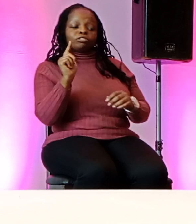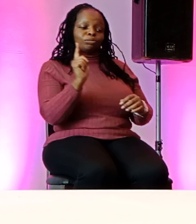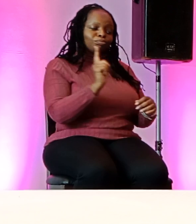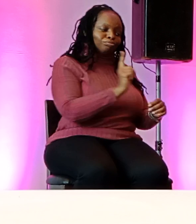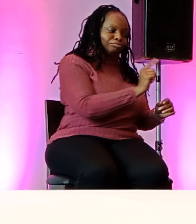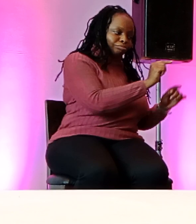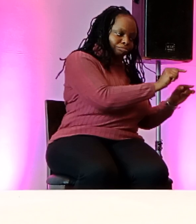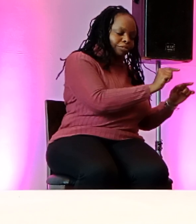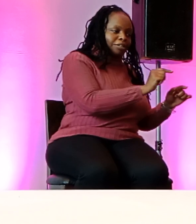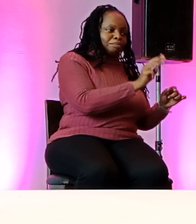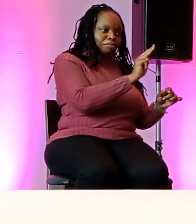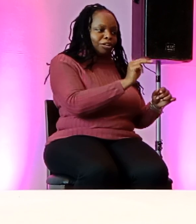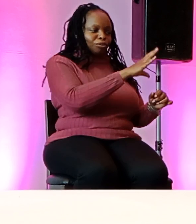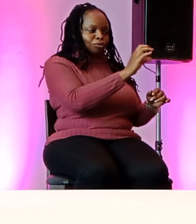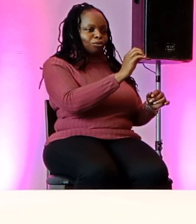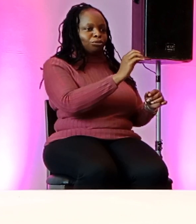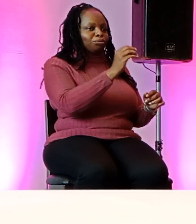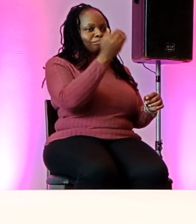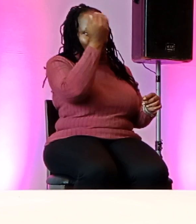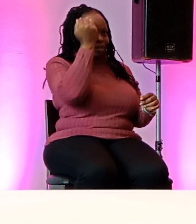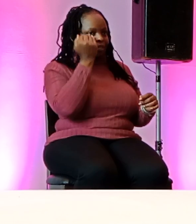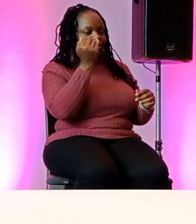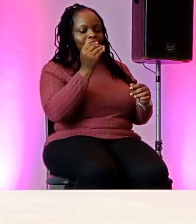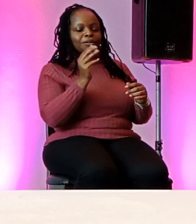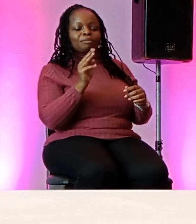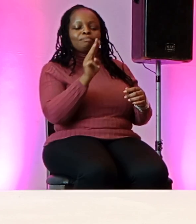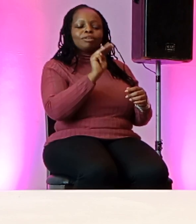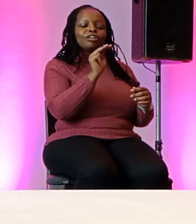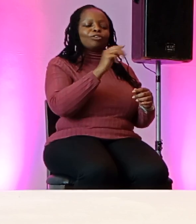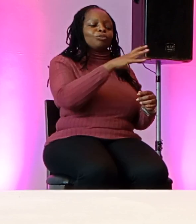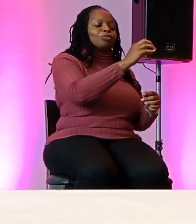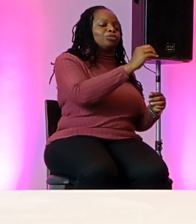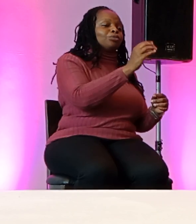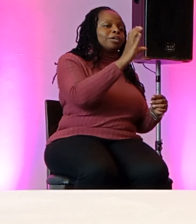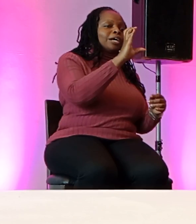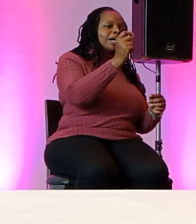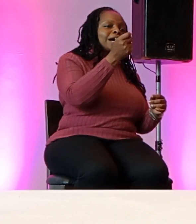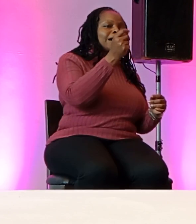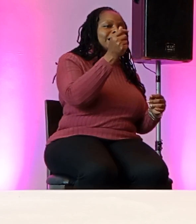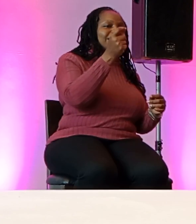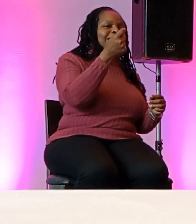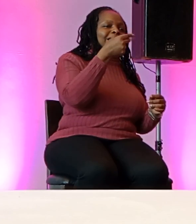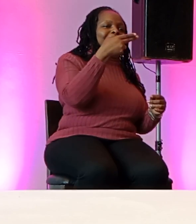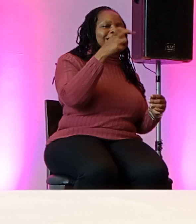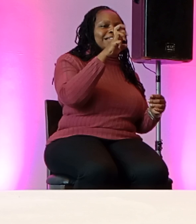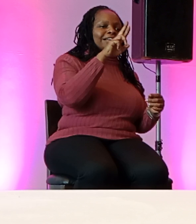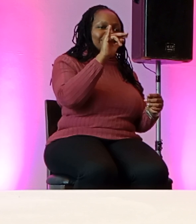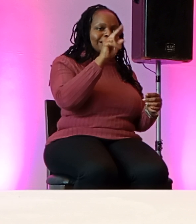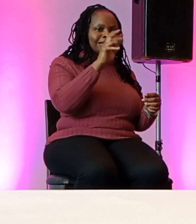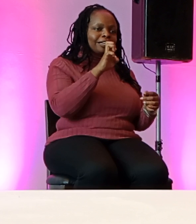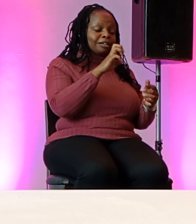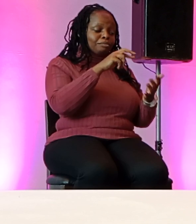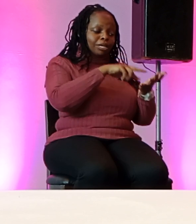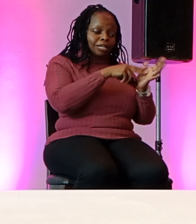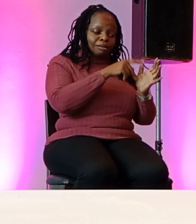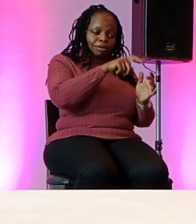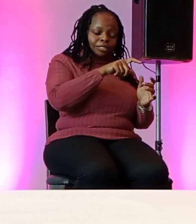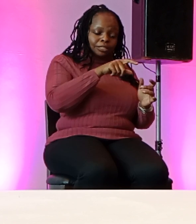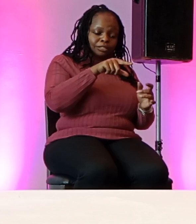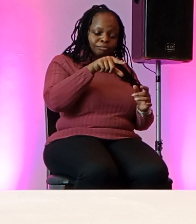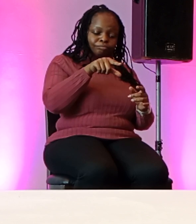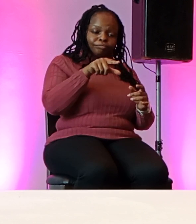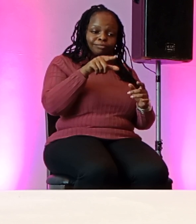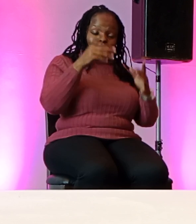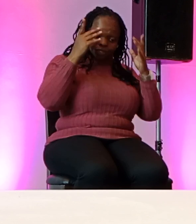There are millions who go to Esther. So for me, the theme today was locating her. Locate yourself first.